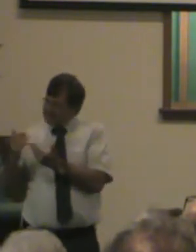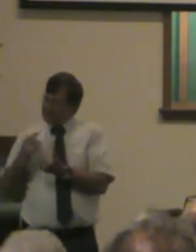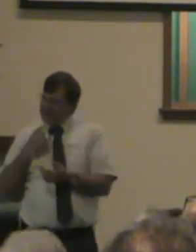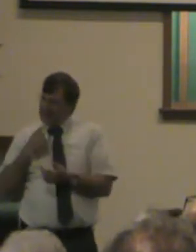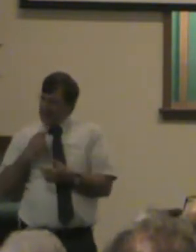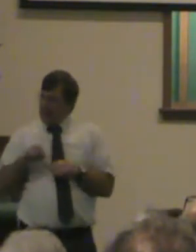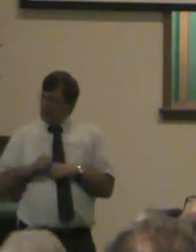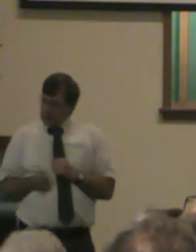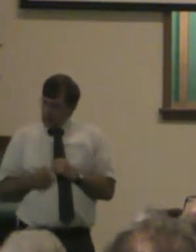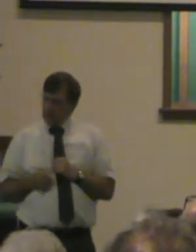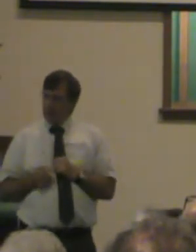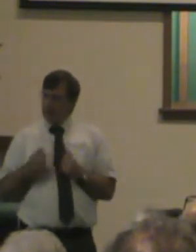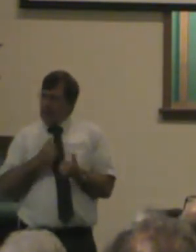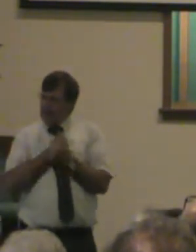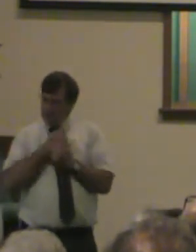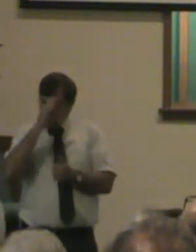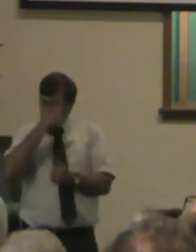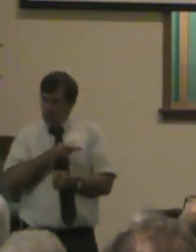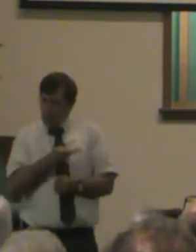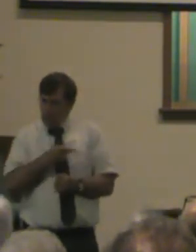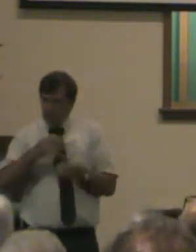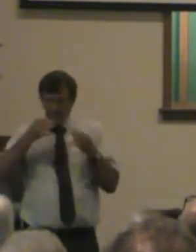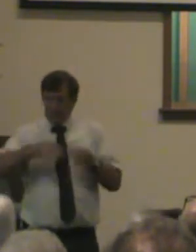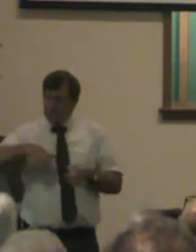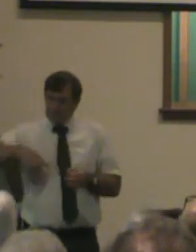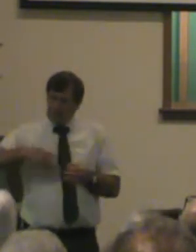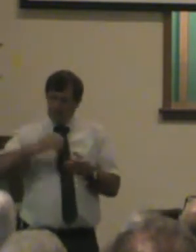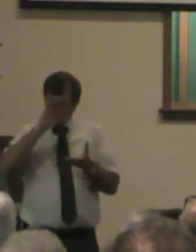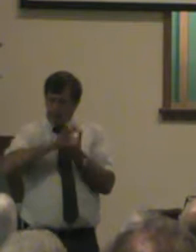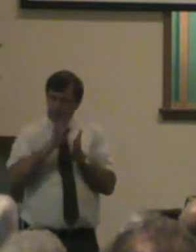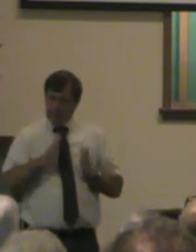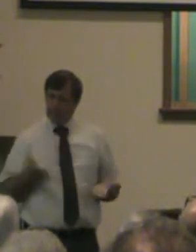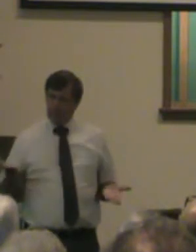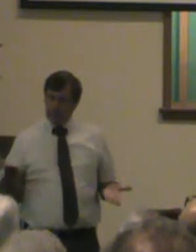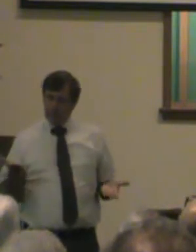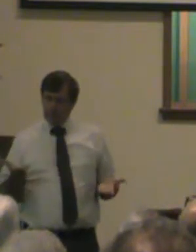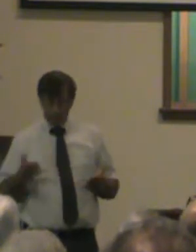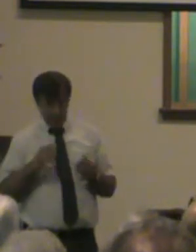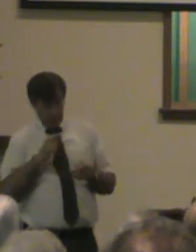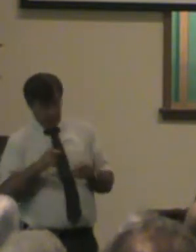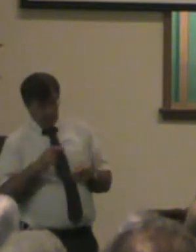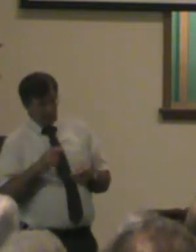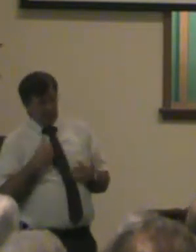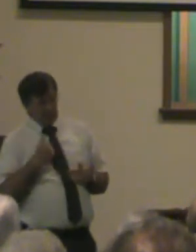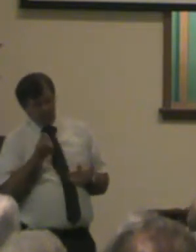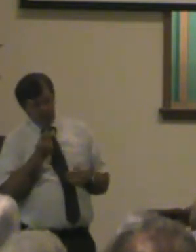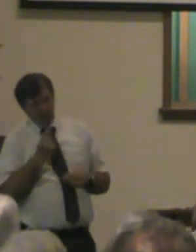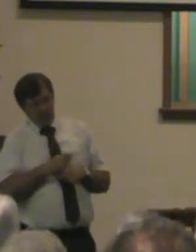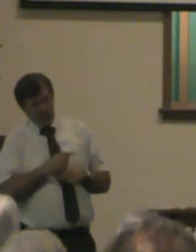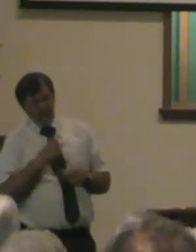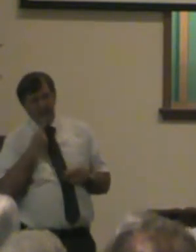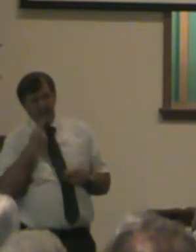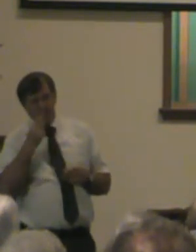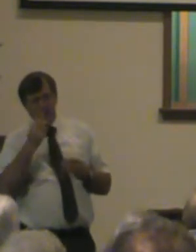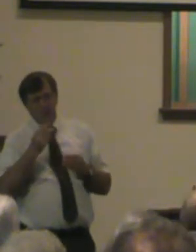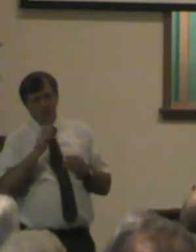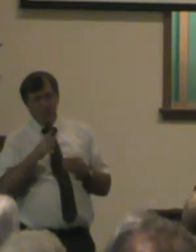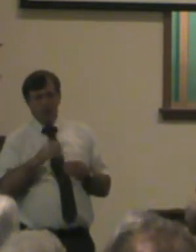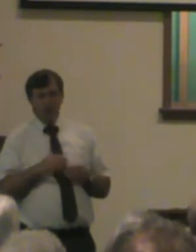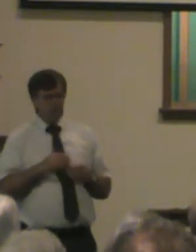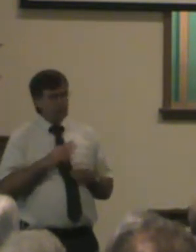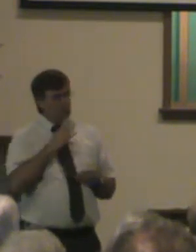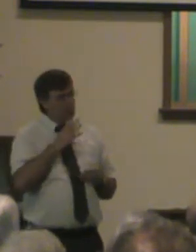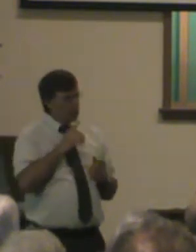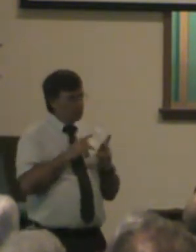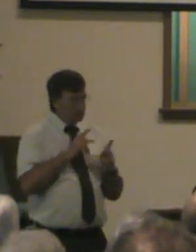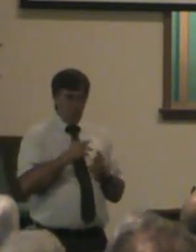torn because I love my boys, and they've not decided to become believers. I don't know what to do. So he said, well, give me a few days. I'll take nothing about it. So he talked to some members.